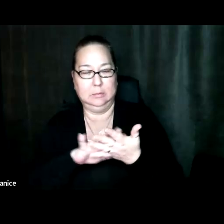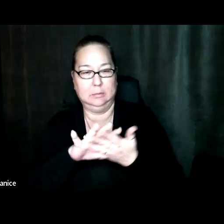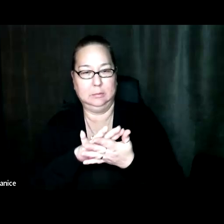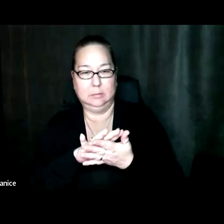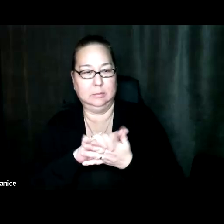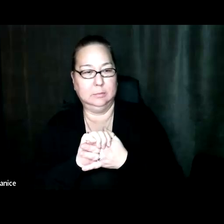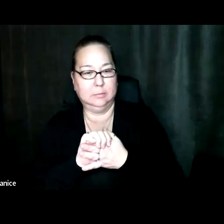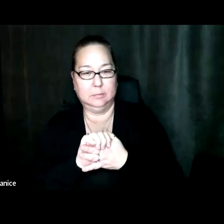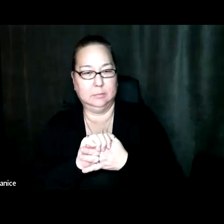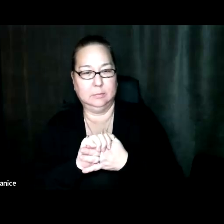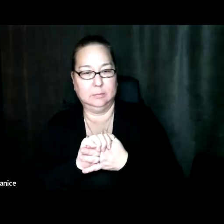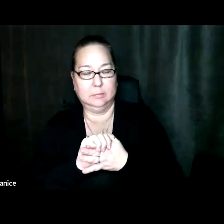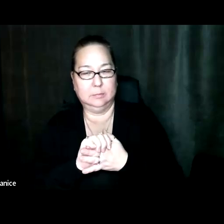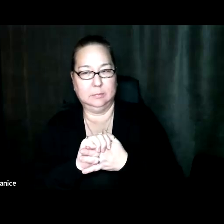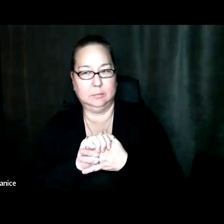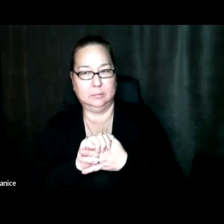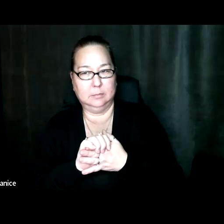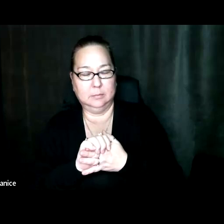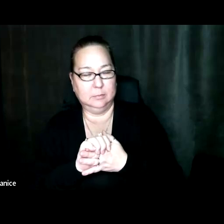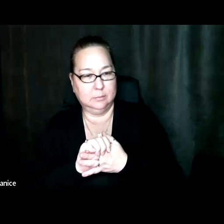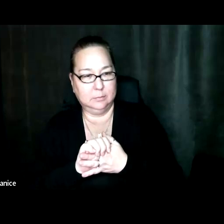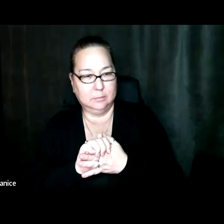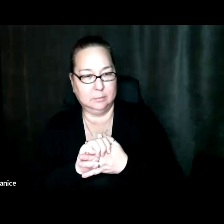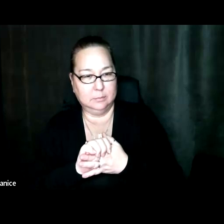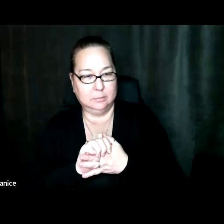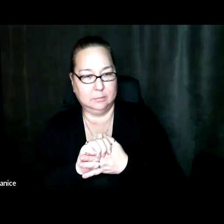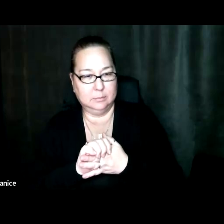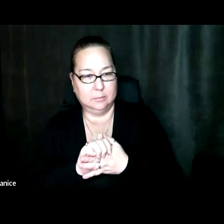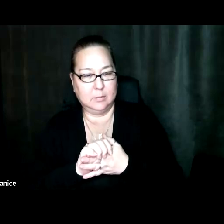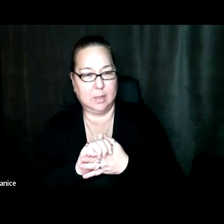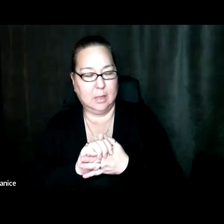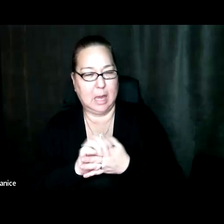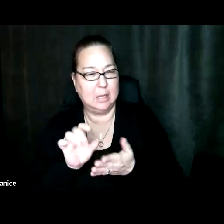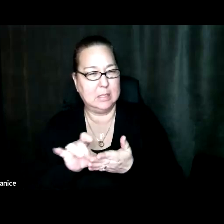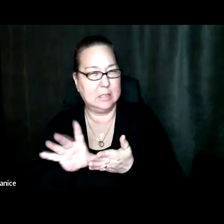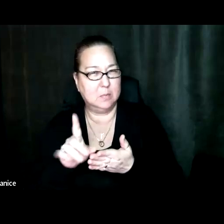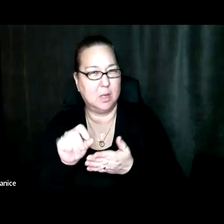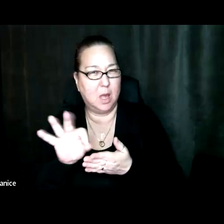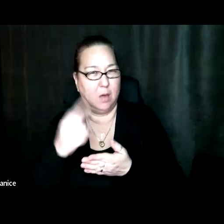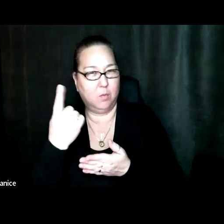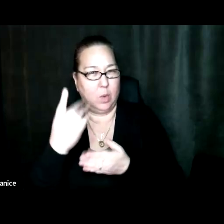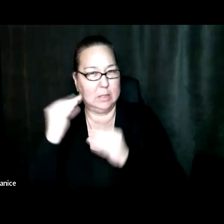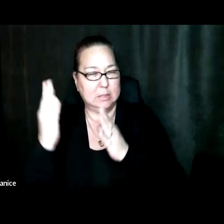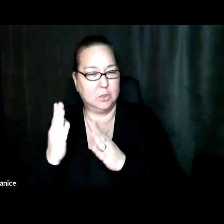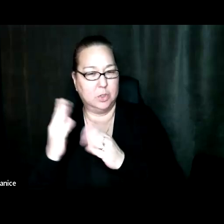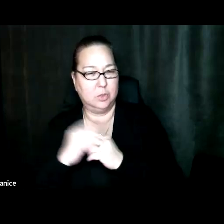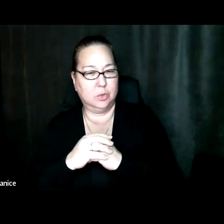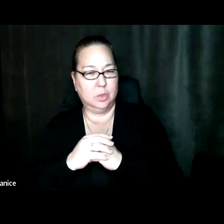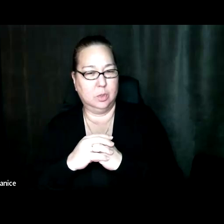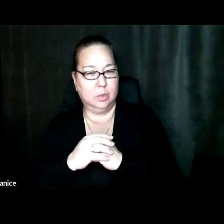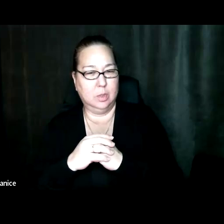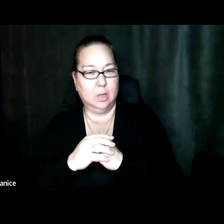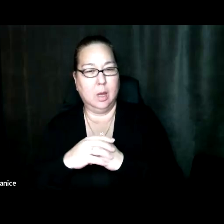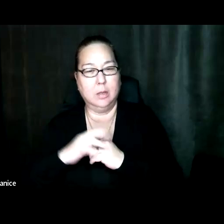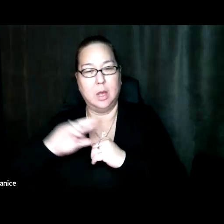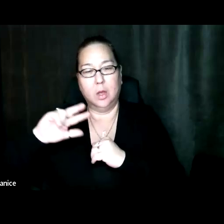which resulted in the dismissal of 1 teacher. However, the third cohort has 48 students and the second grade cohort